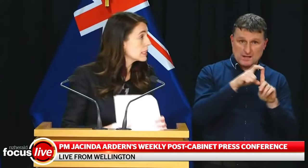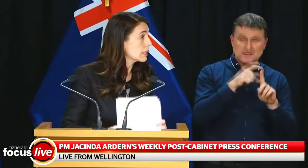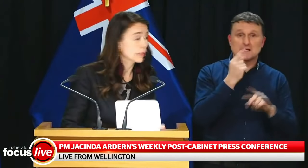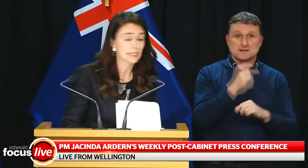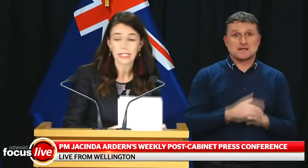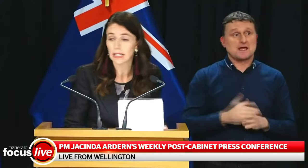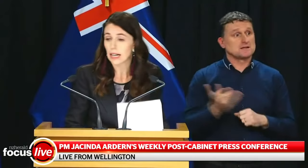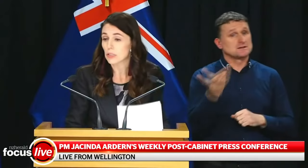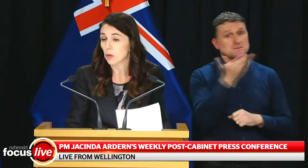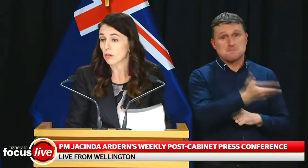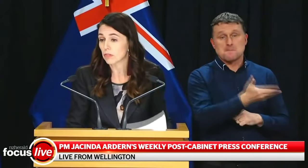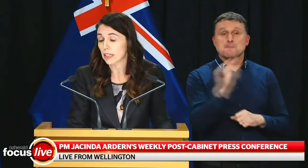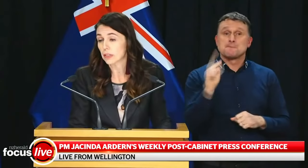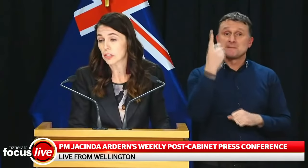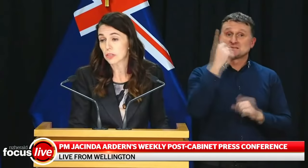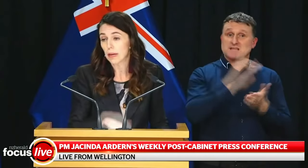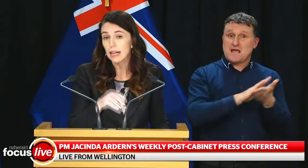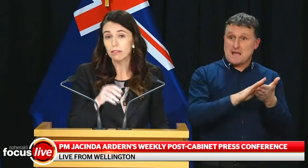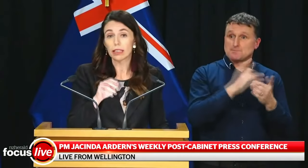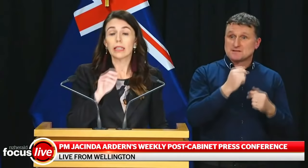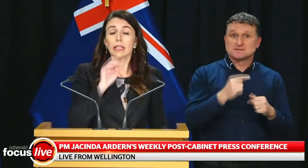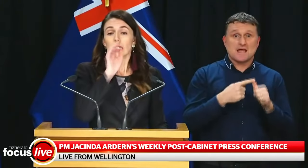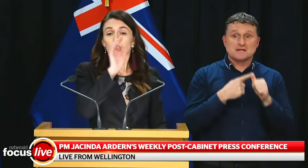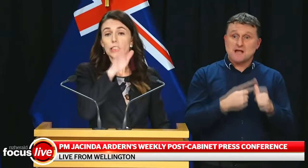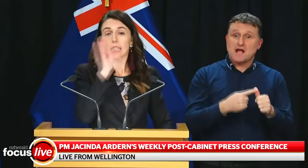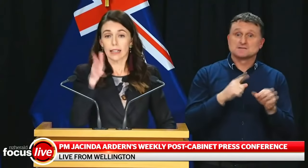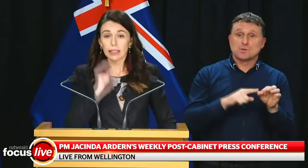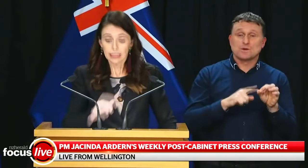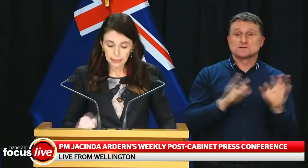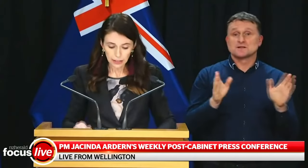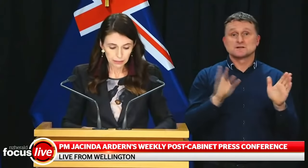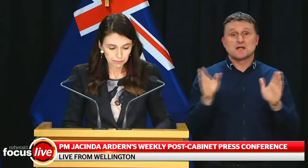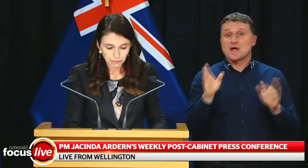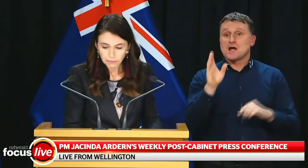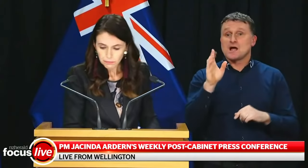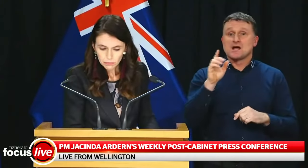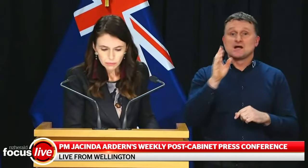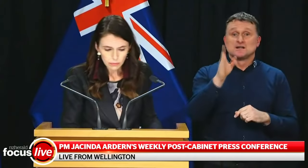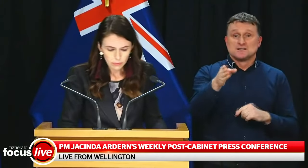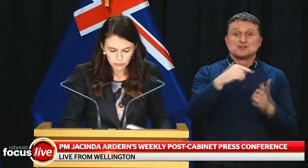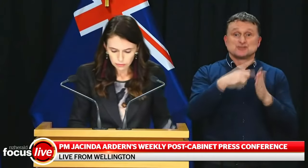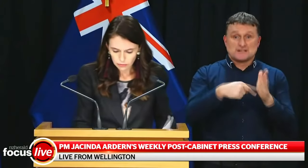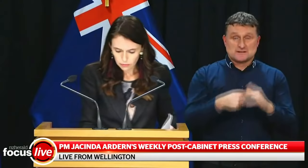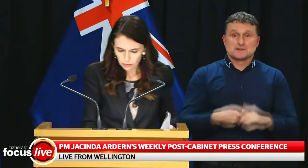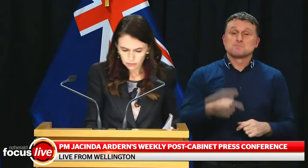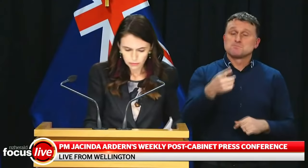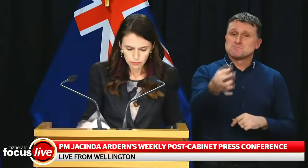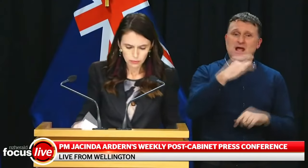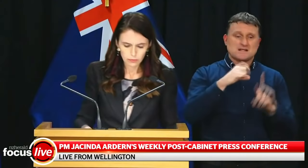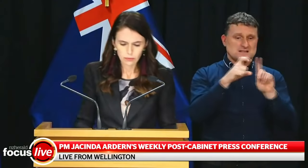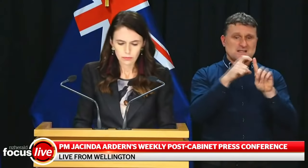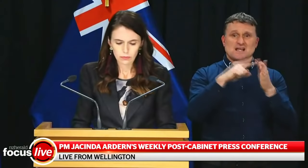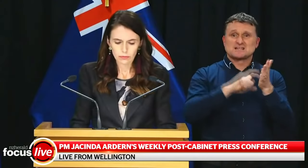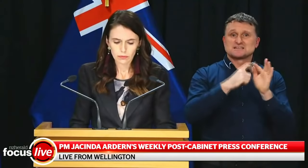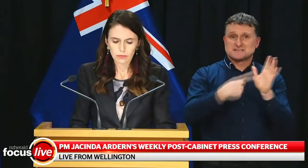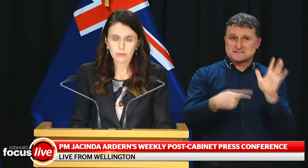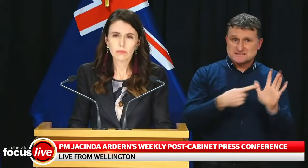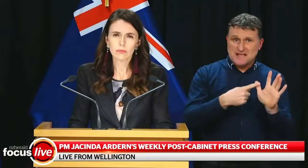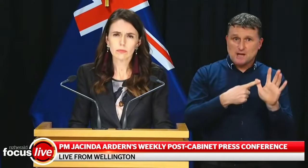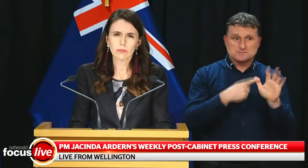and I have Minister Higgins here as well for any questions you might have. Minister, with the Jessica, Delta, and then Derek. With the Delta variant, why aren't we just doing